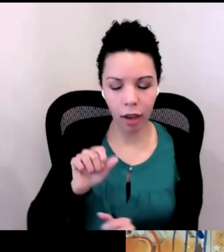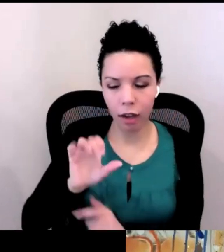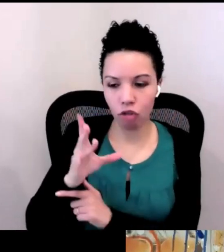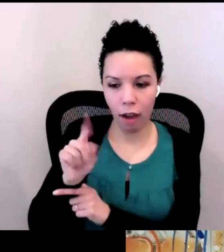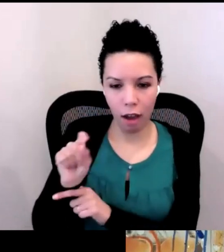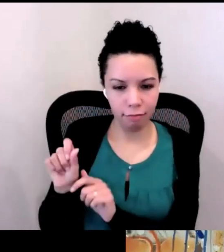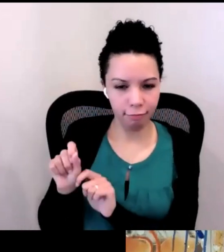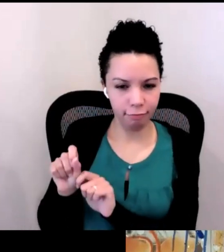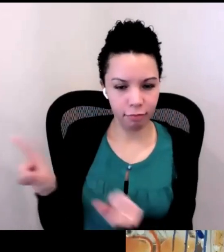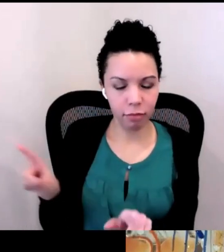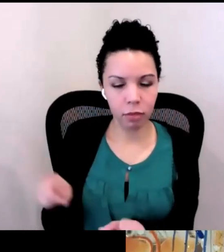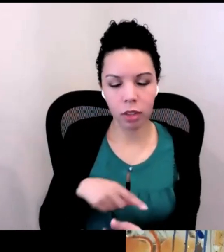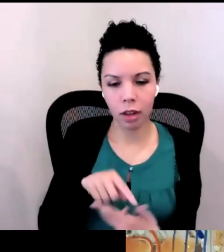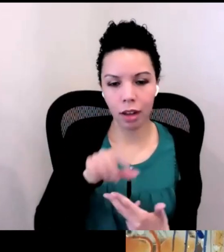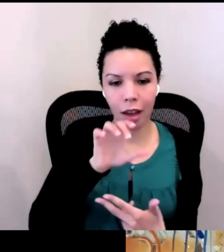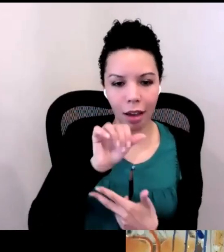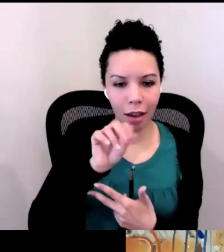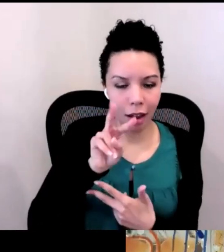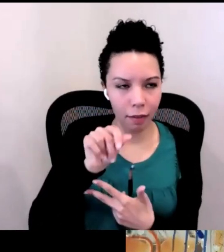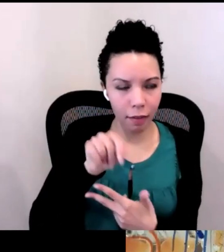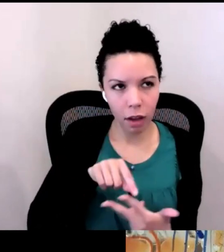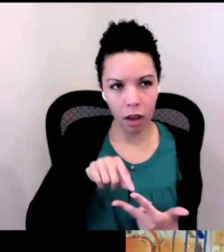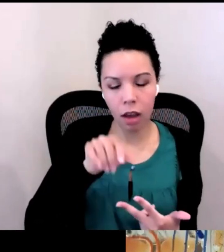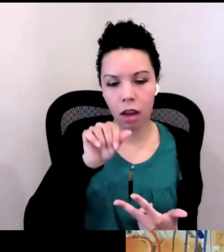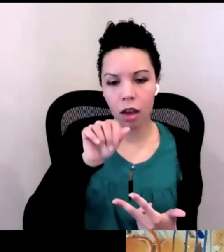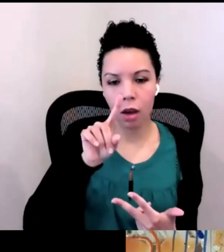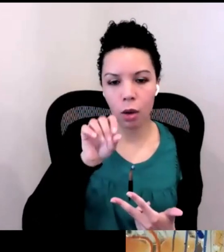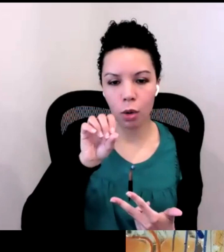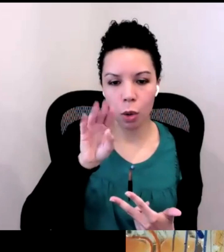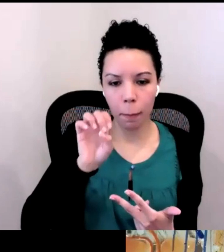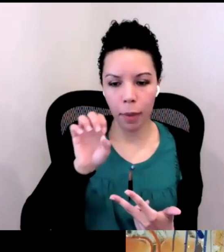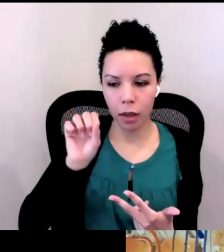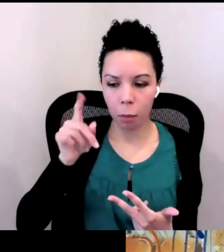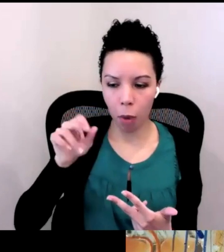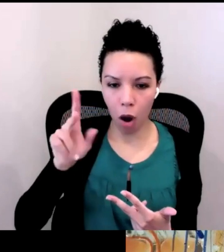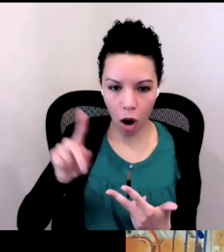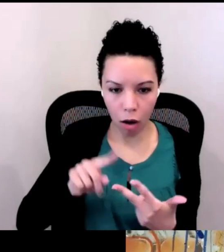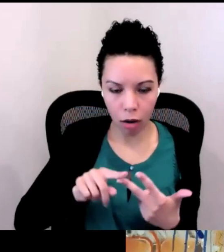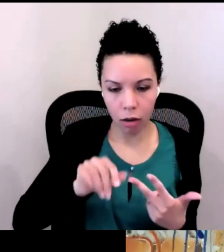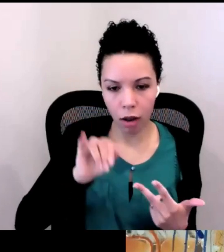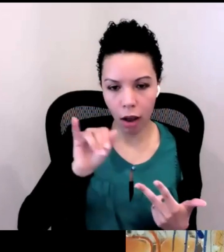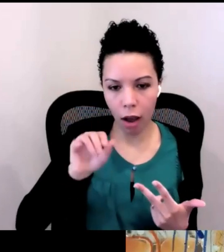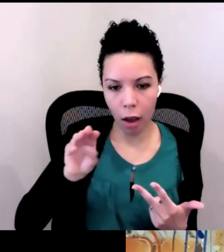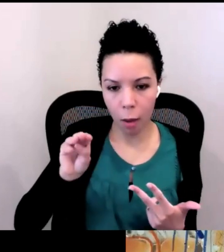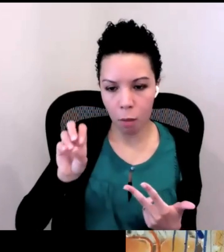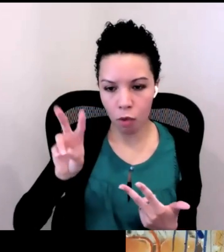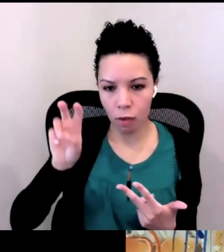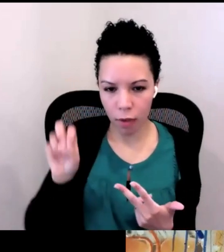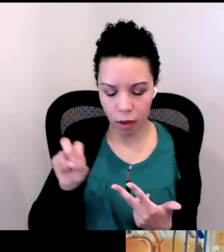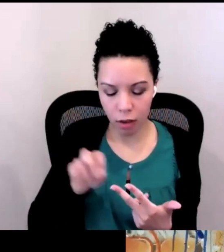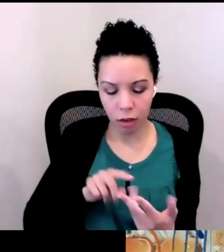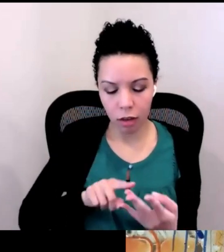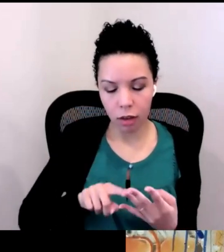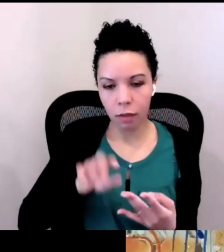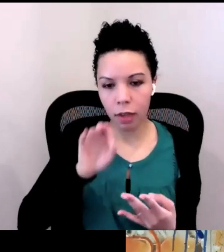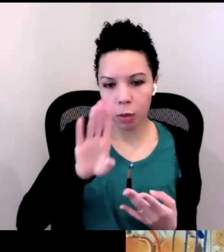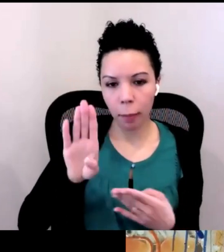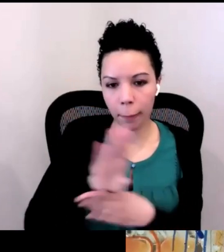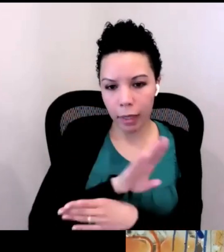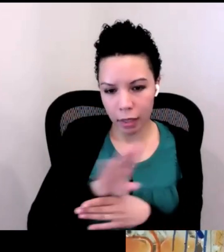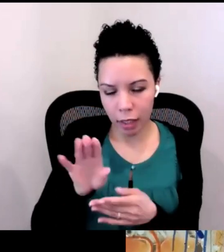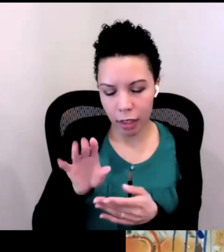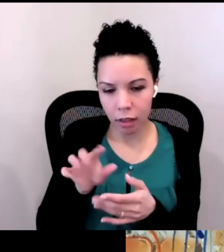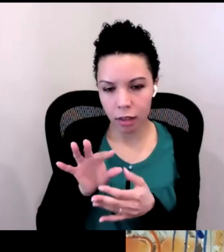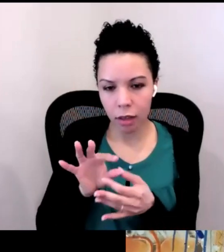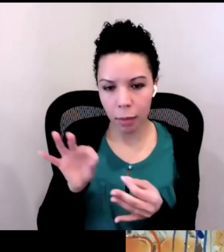Canva, Adobe Spark, Ooh, these are iMovie, good. figure out how to use Facebook Business Messenger, Facebook